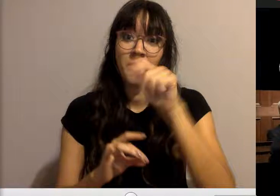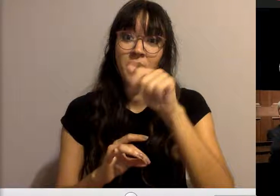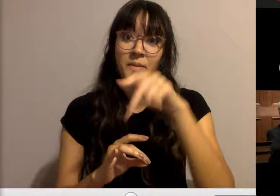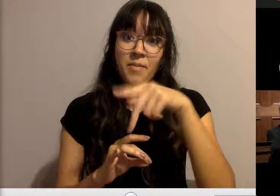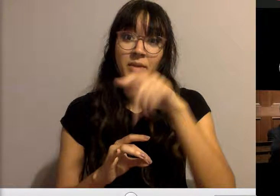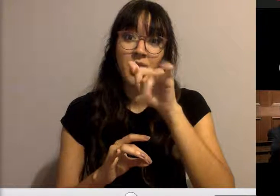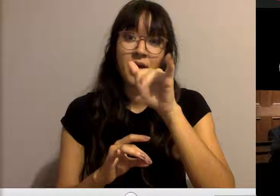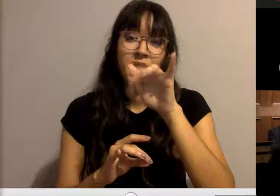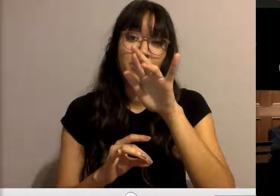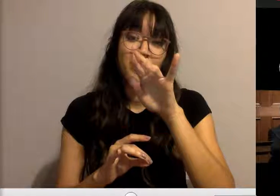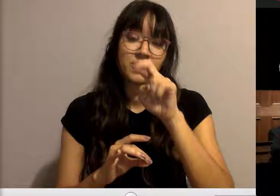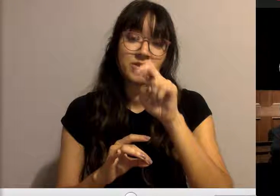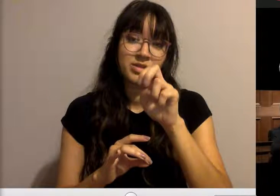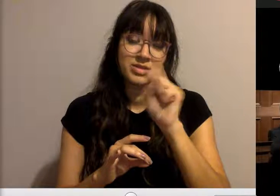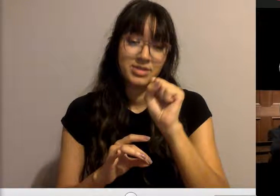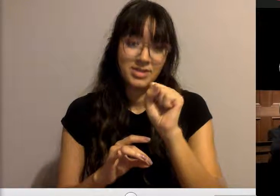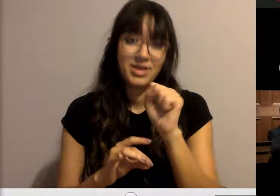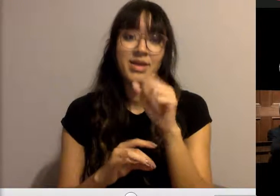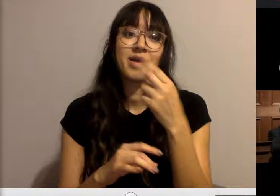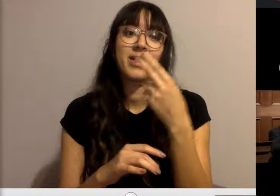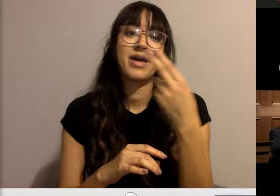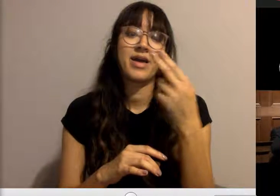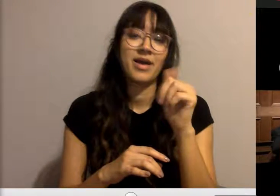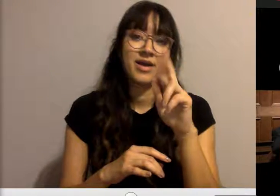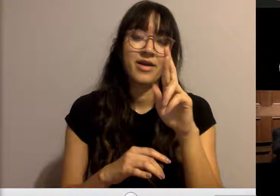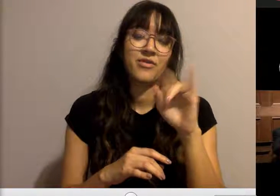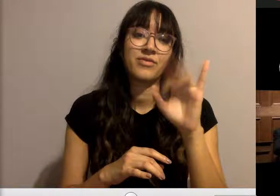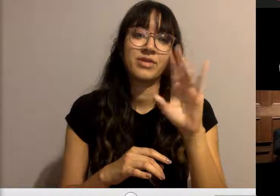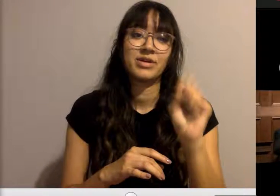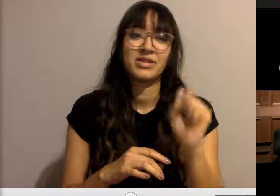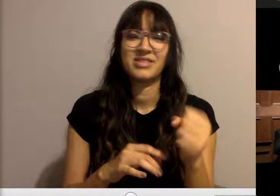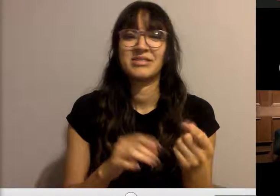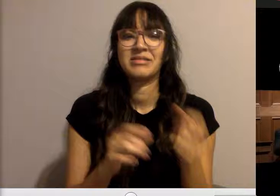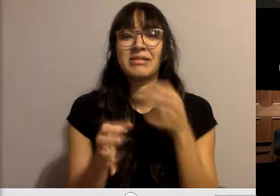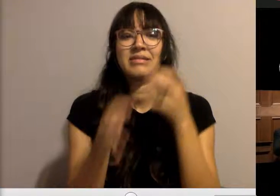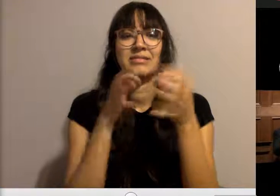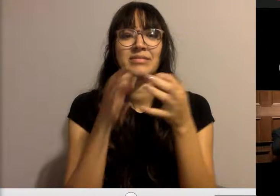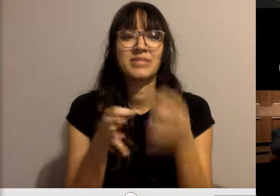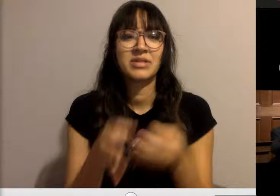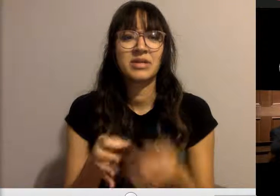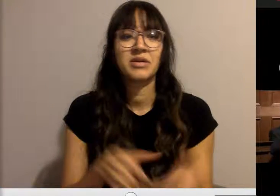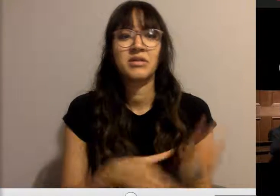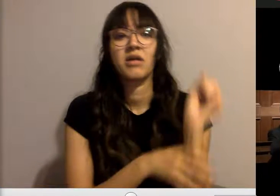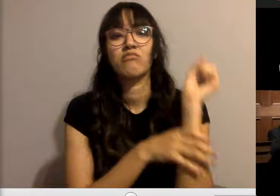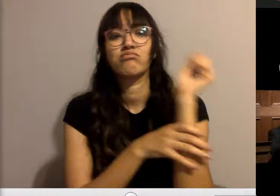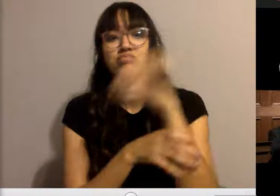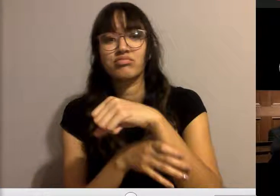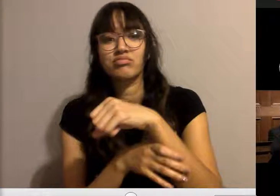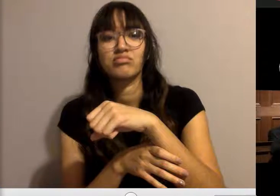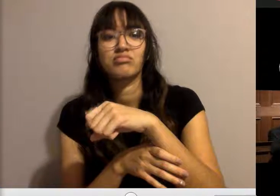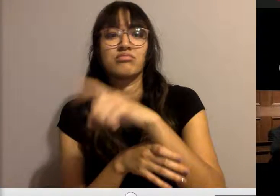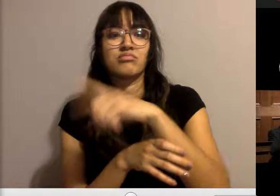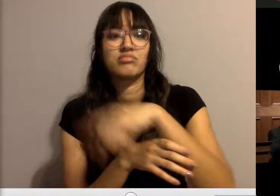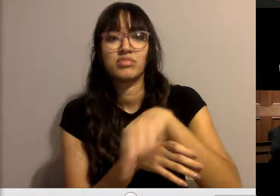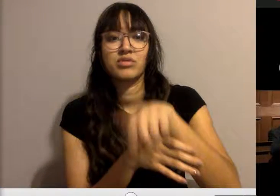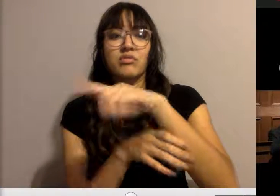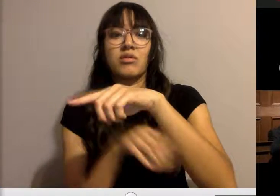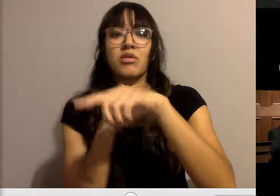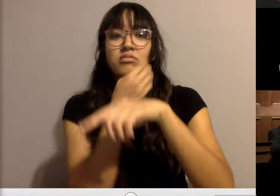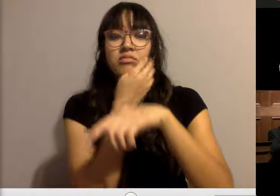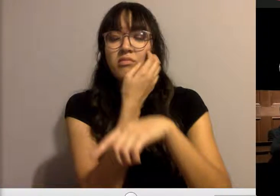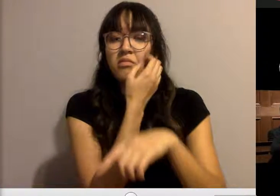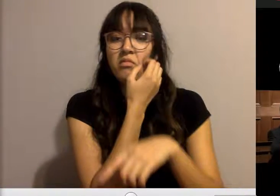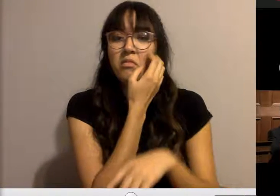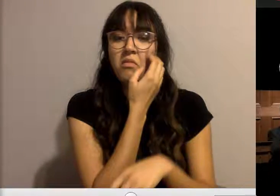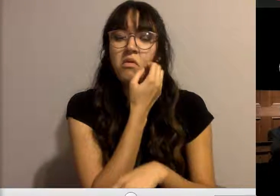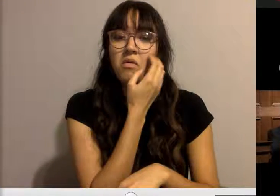written about year 12 or so, says, I overthrew those who invaded them from their lands. I slew the Denyen, who were in their isles. The Tejeker and the